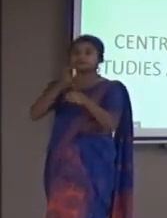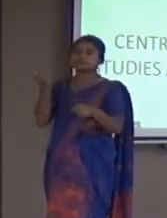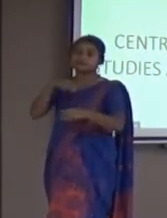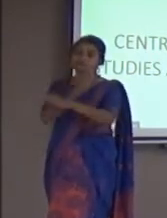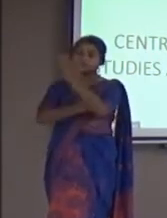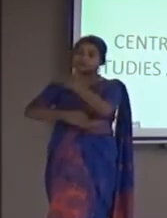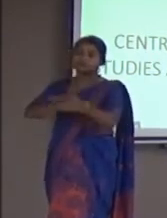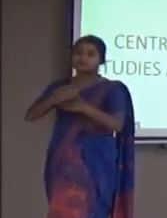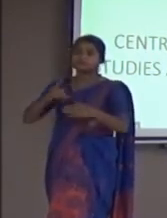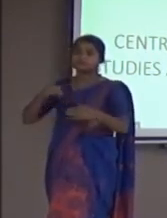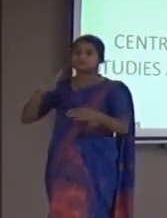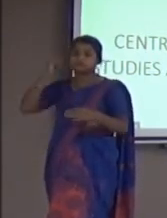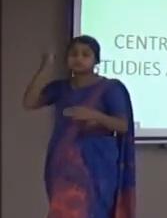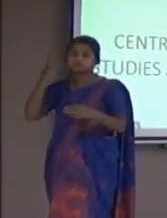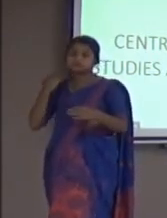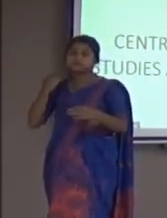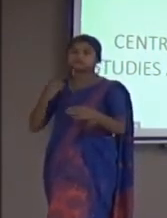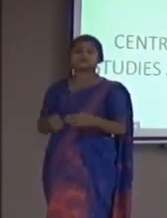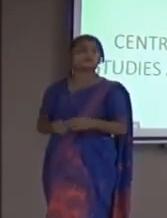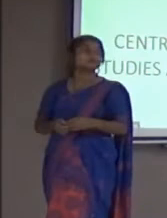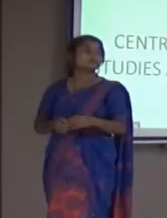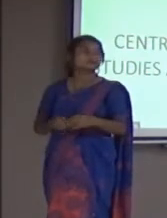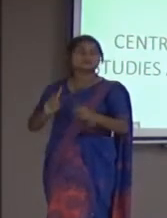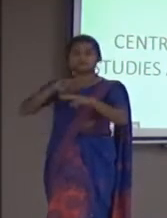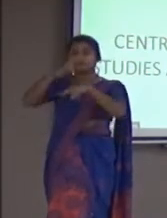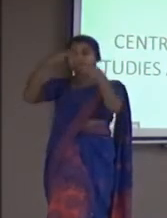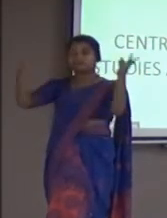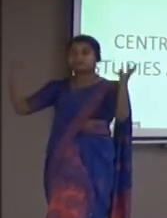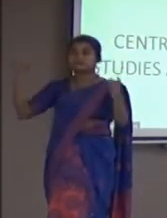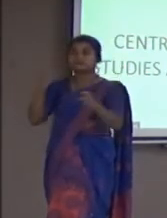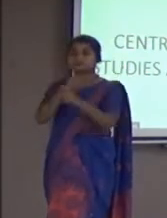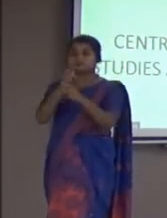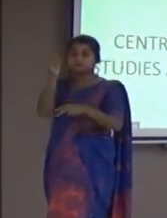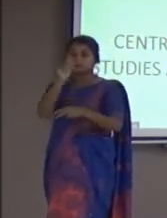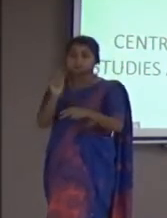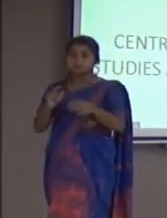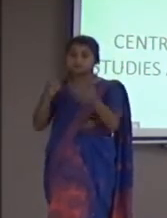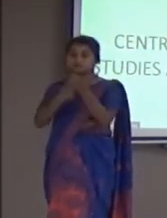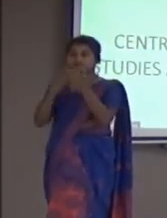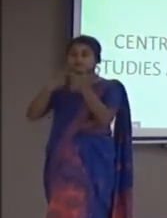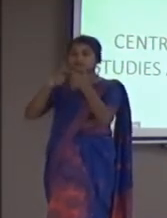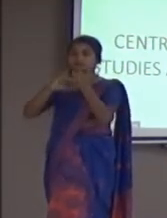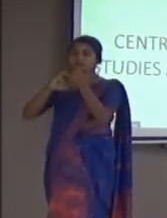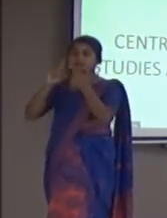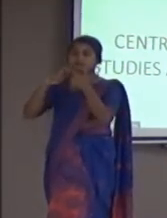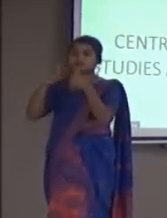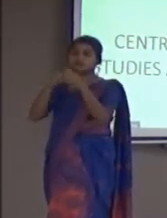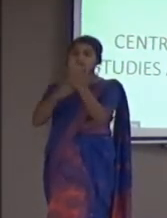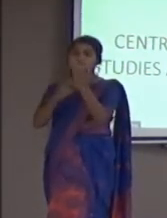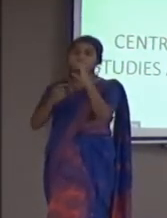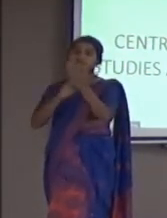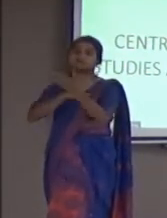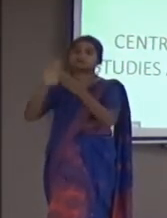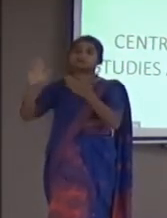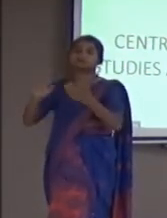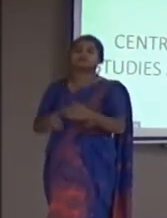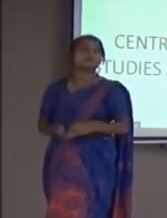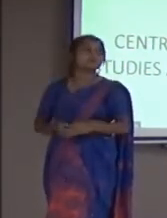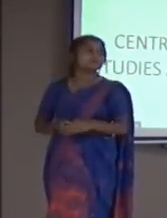disability jurisprudence through engaging different corner of research, and which is somehow very lacking. So all